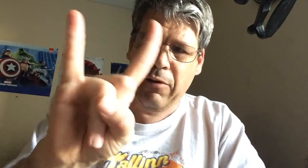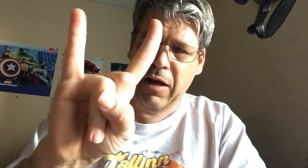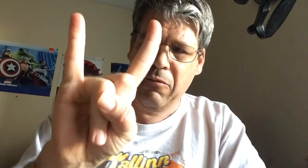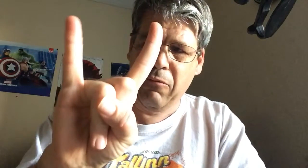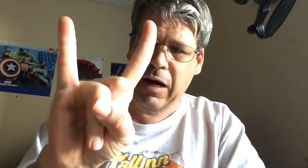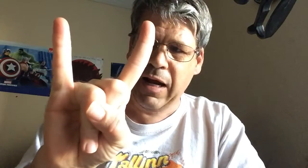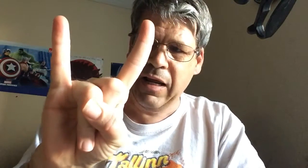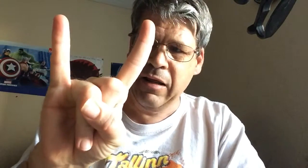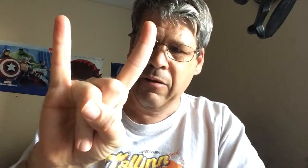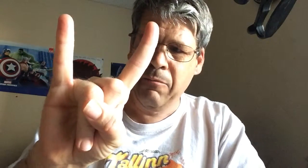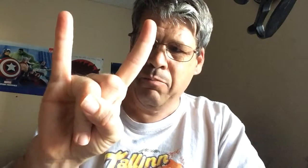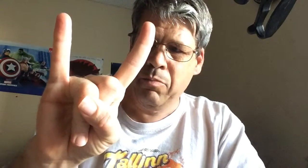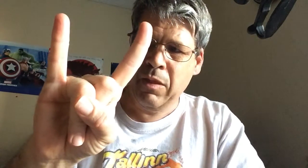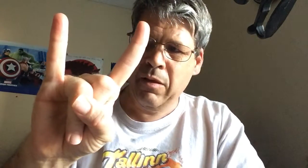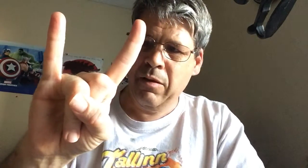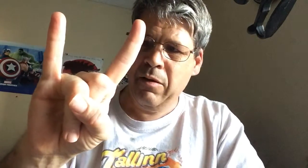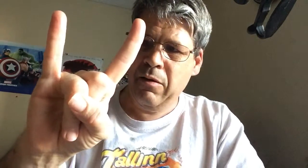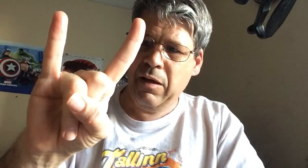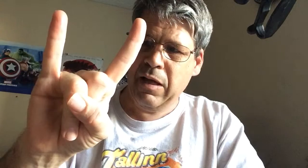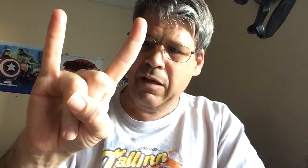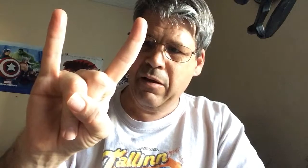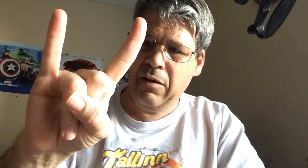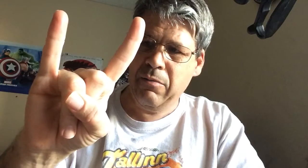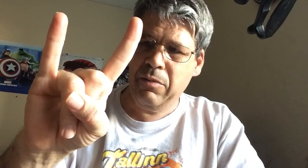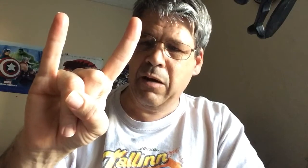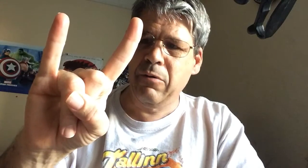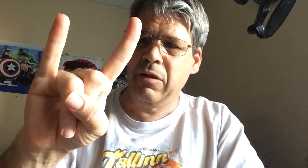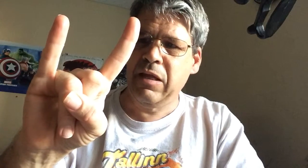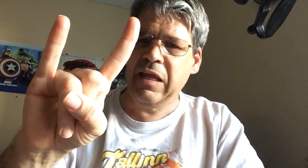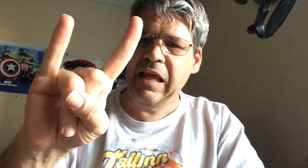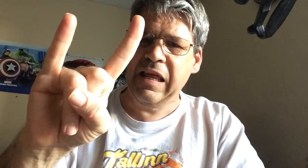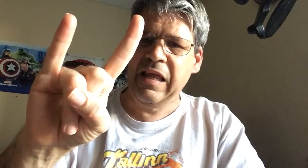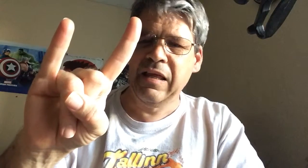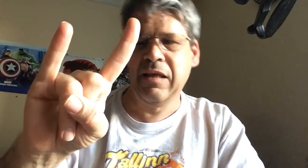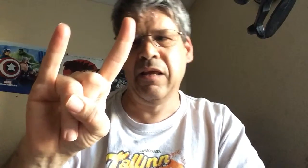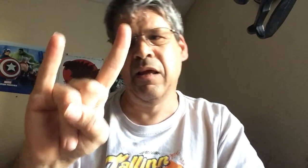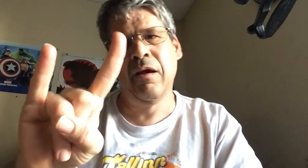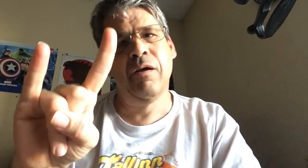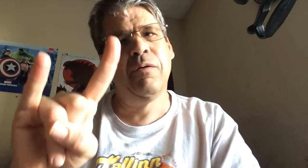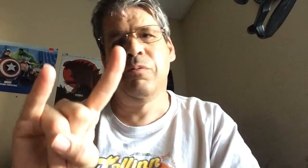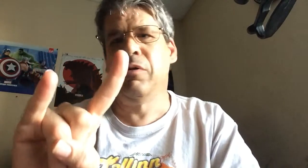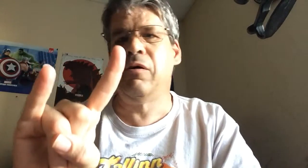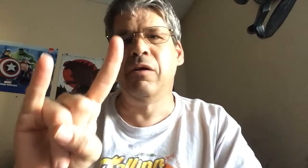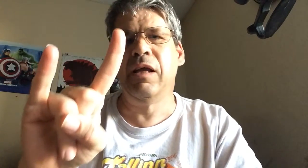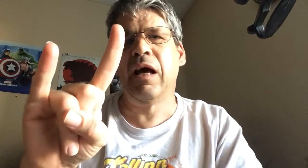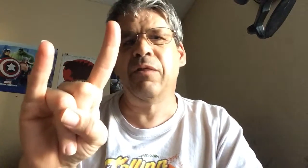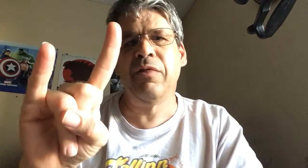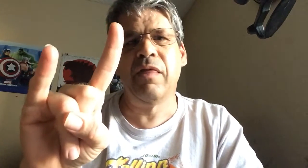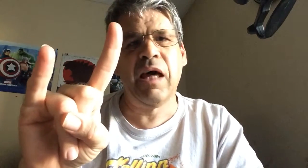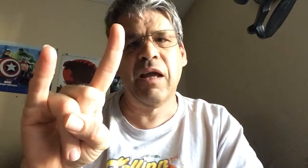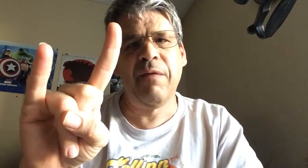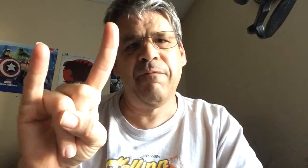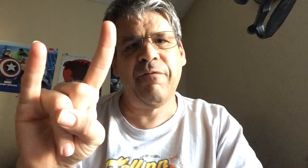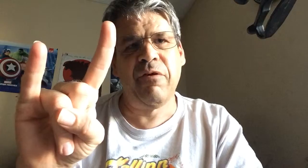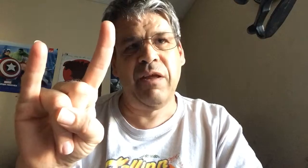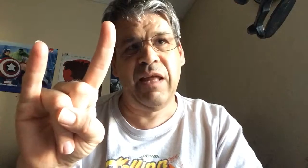way. Why? Okay? Now he. No sunline for